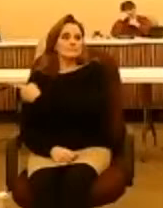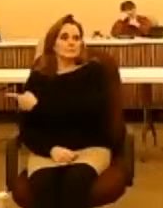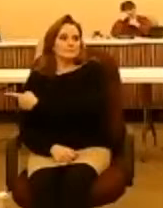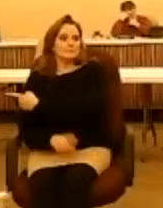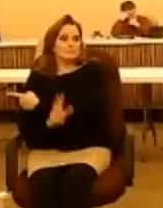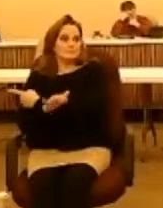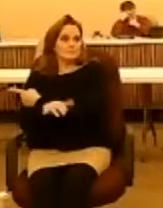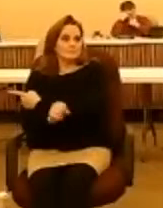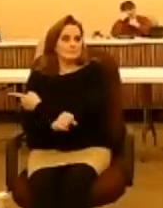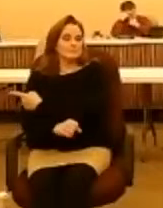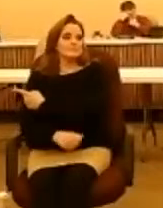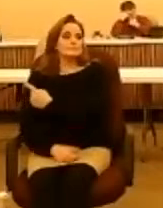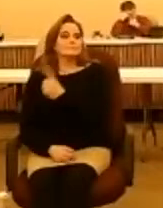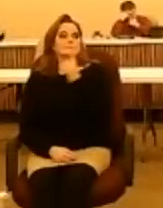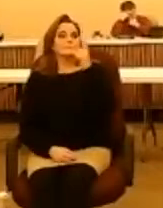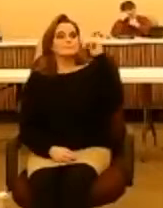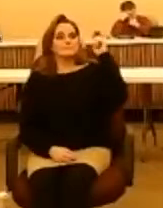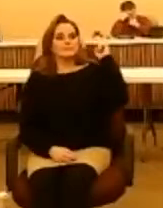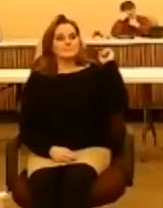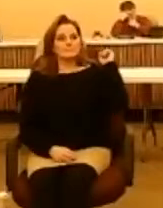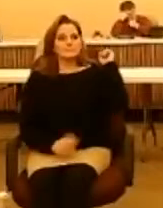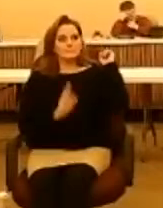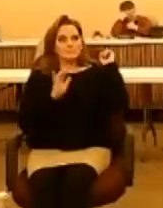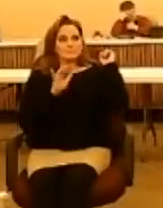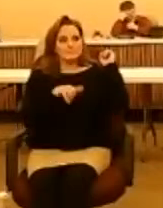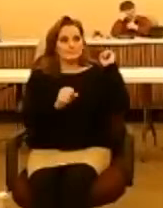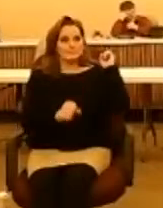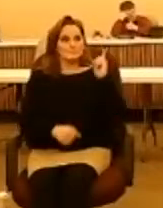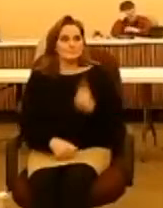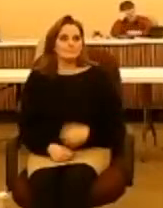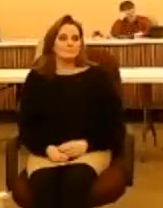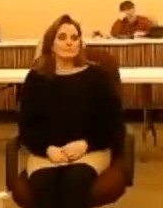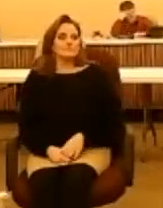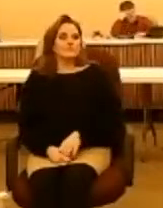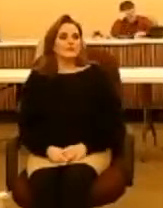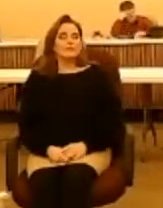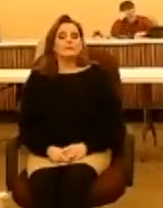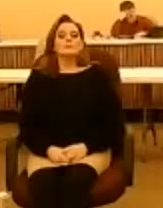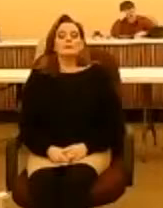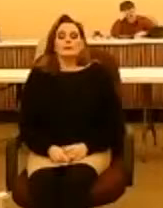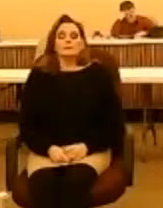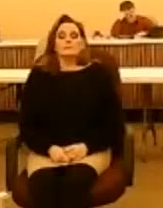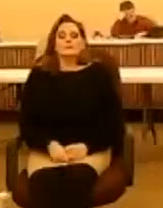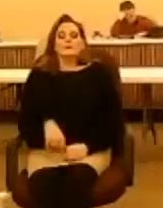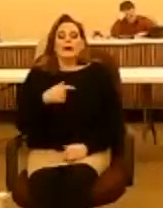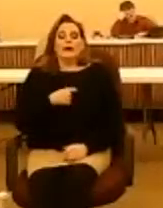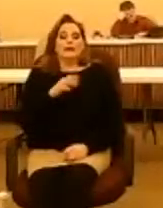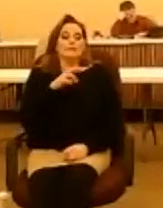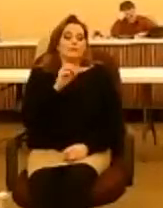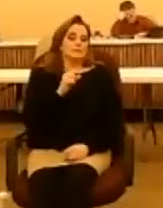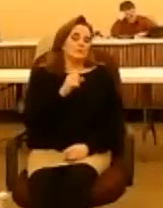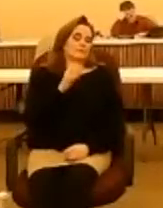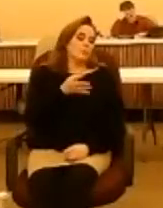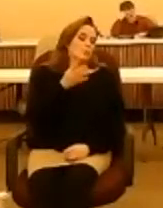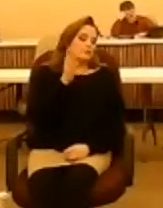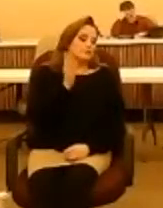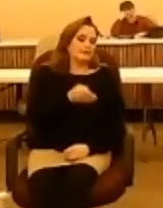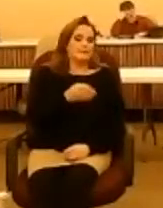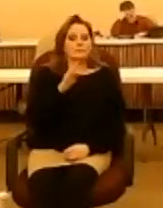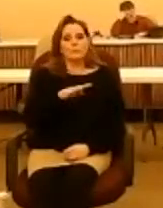Bolsner, Aye. Supervisor Schultz. Aye. Fellow board members, I have resolution